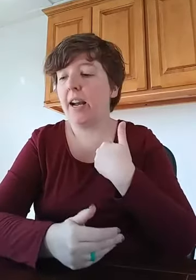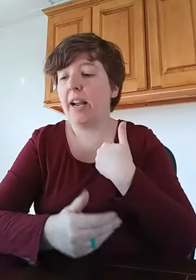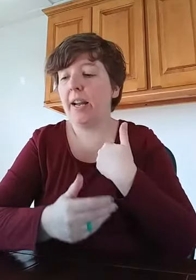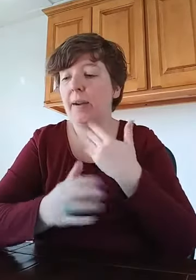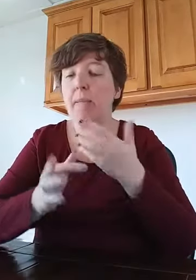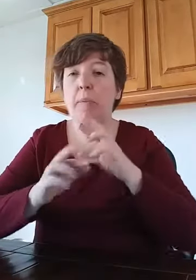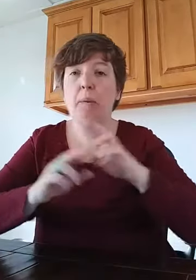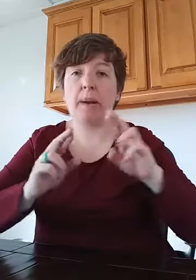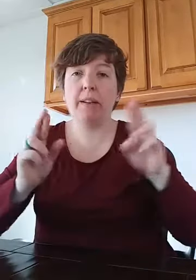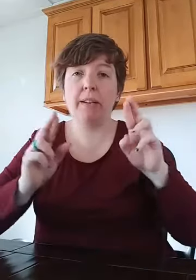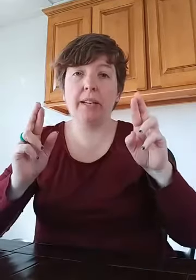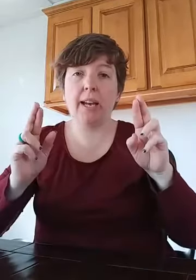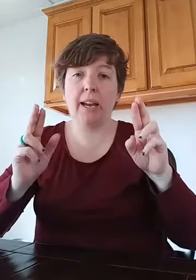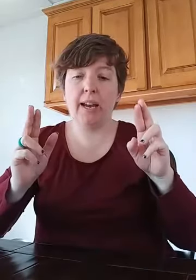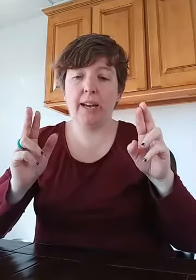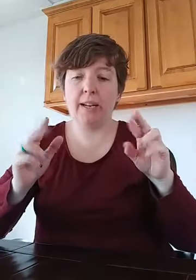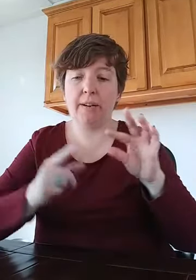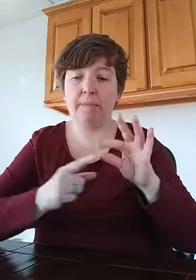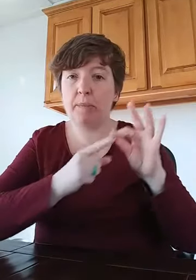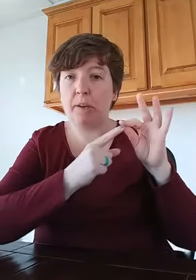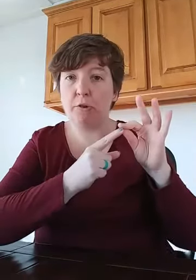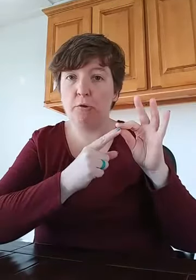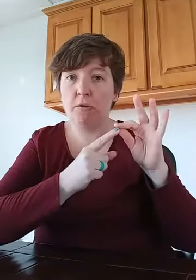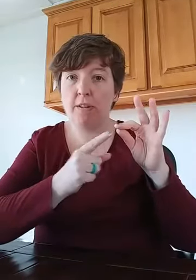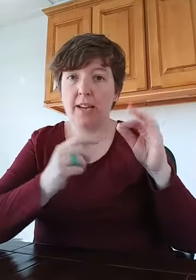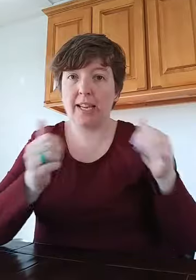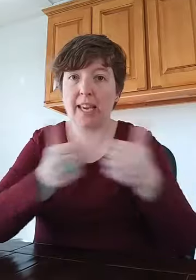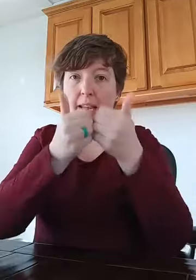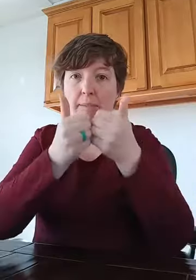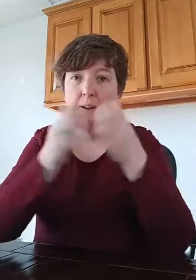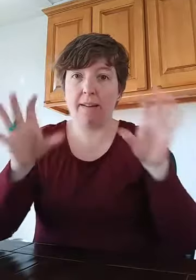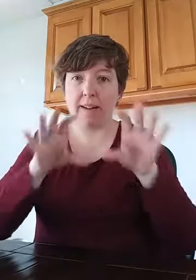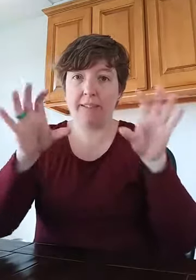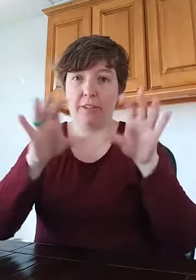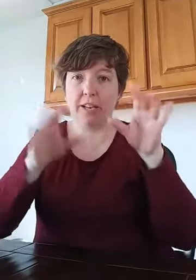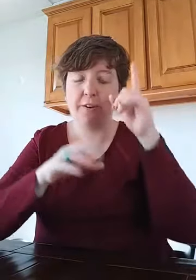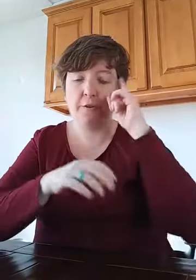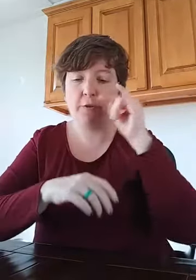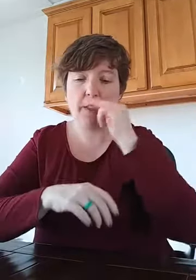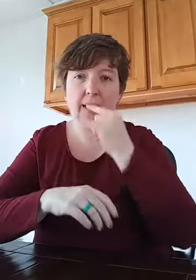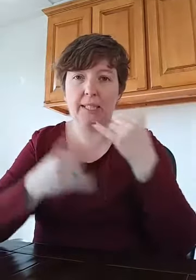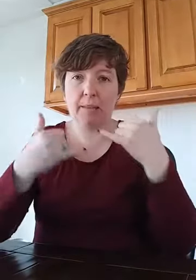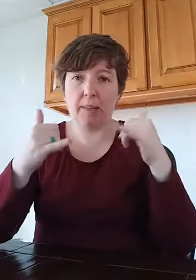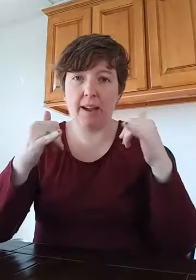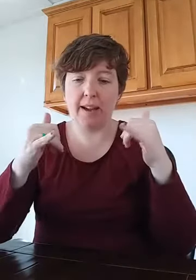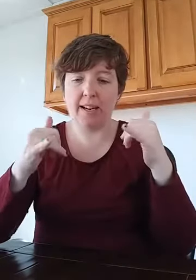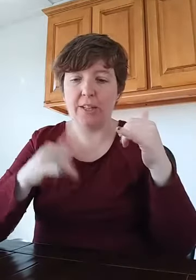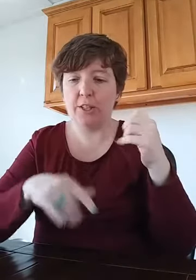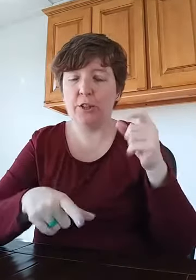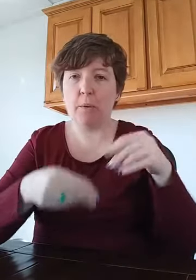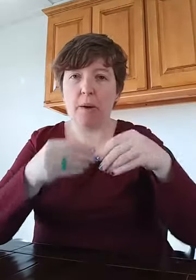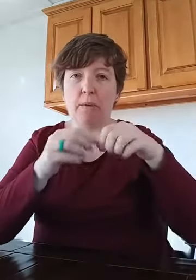I am preparing a special game and activity for the kids to play. So I will